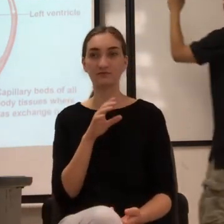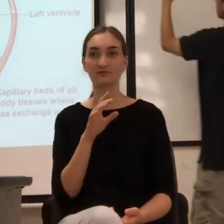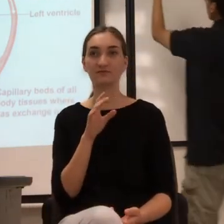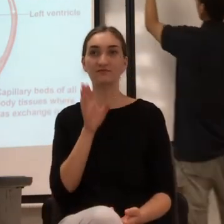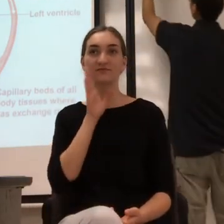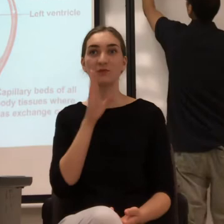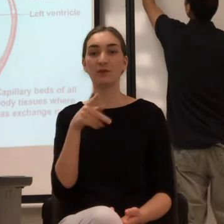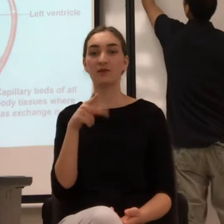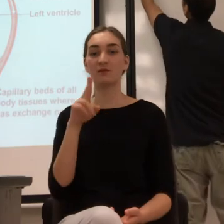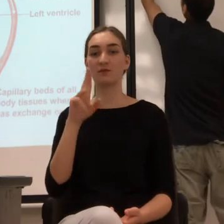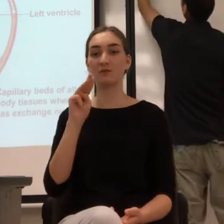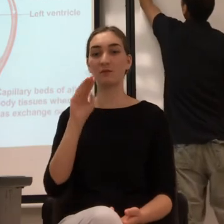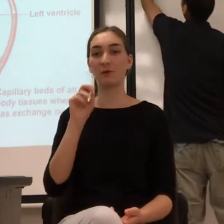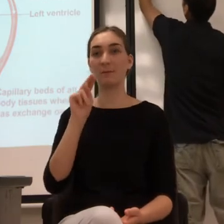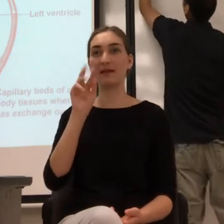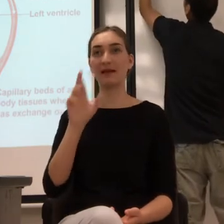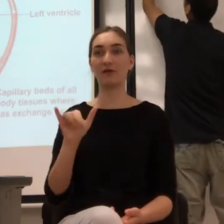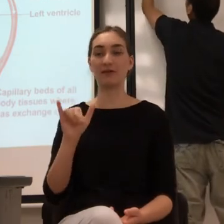pulmonary circuit.